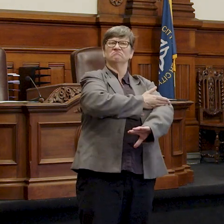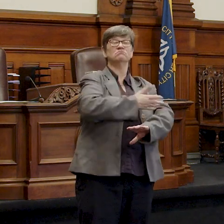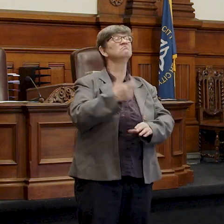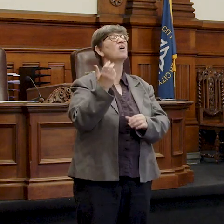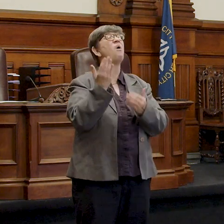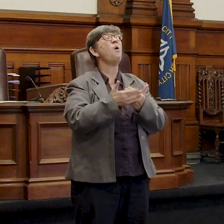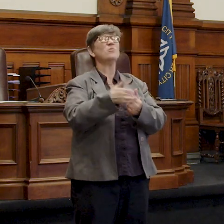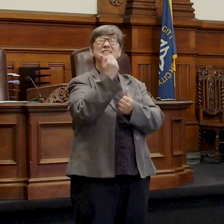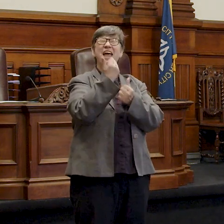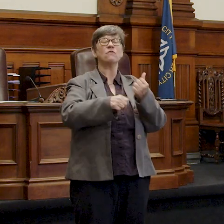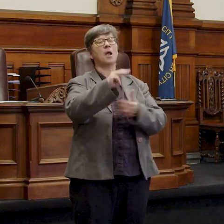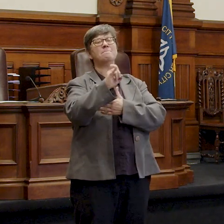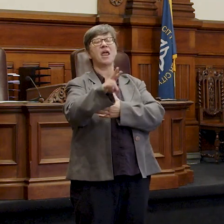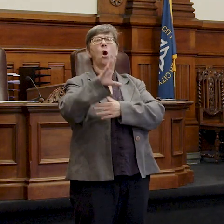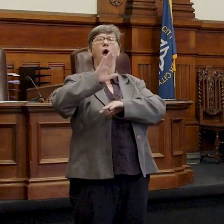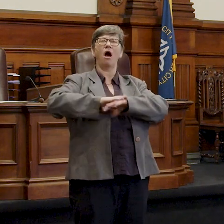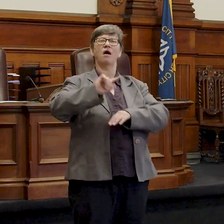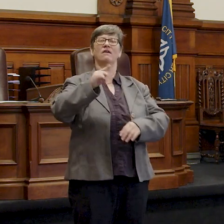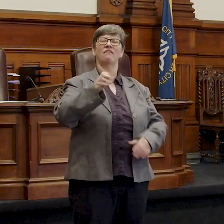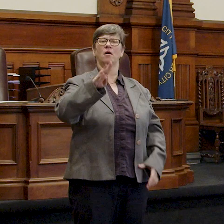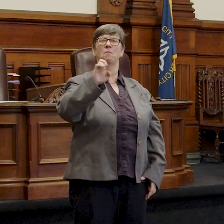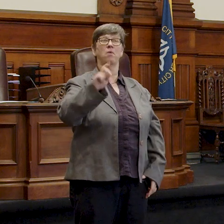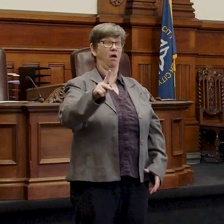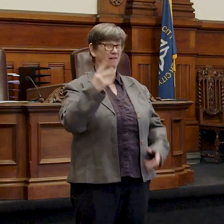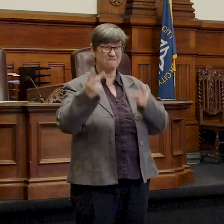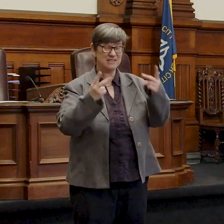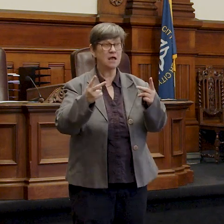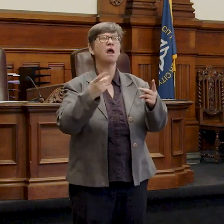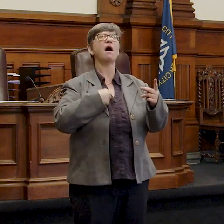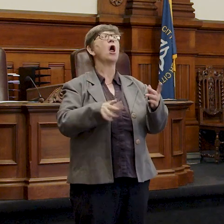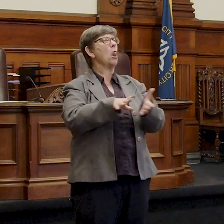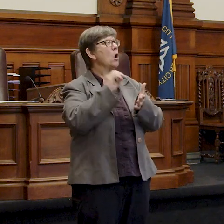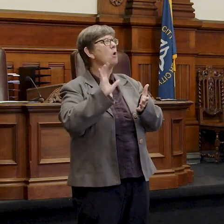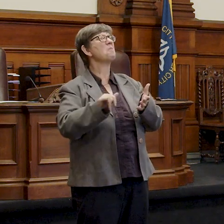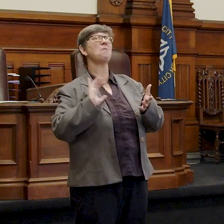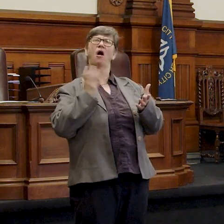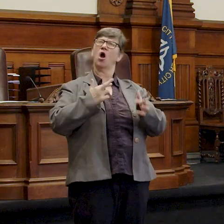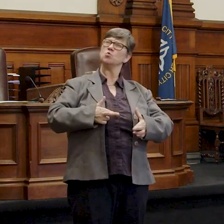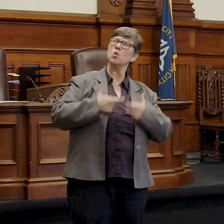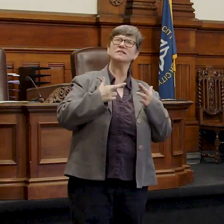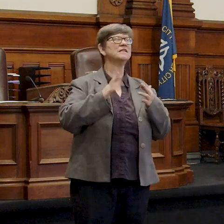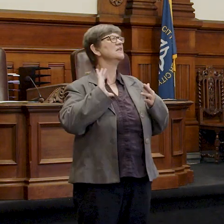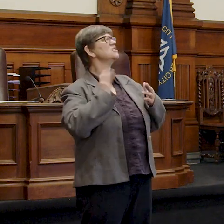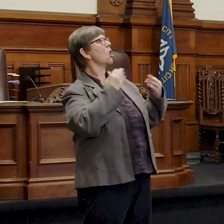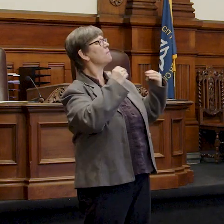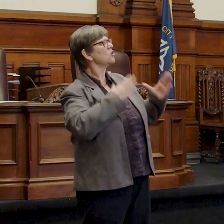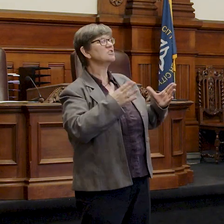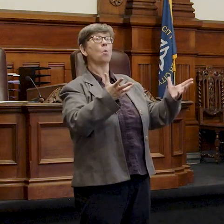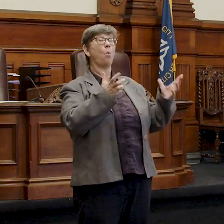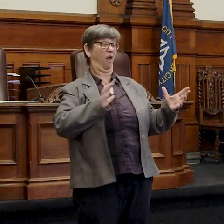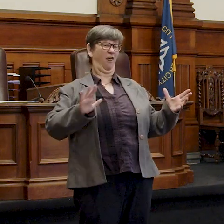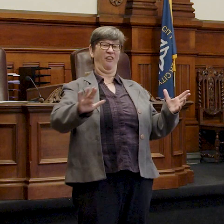every Mayor on the Block visit, it's that our residents and merchants want their neighborhoods to look clean and well cared for, and that's